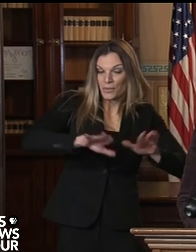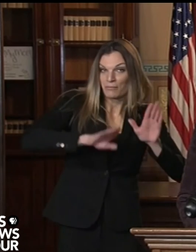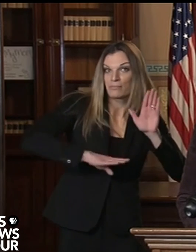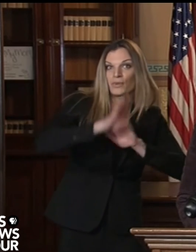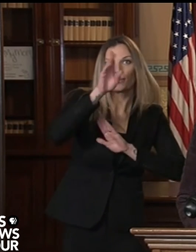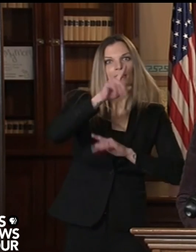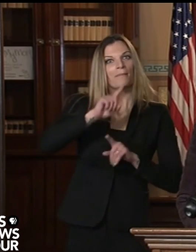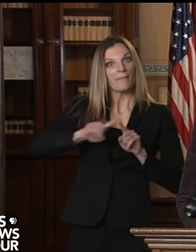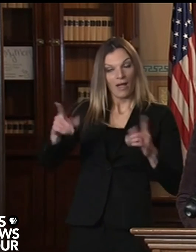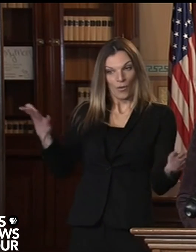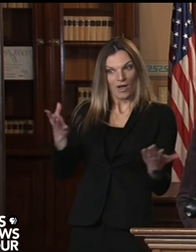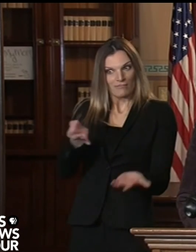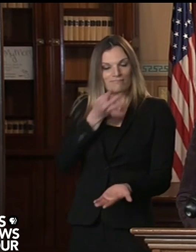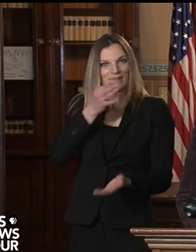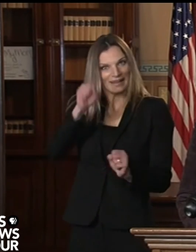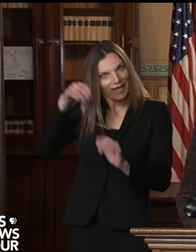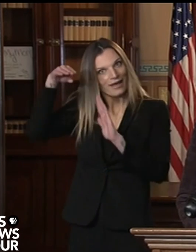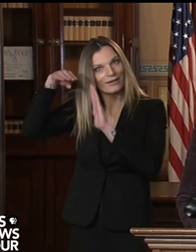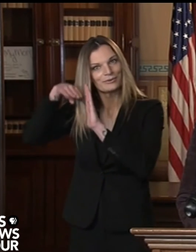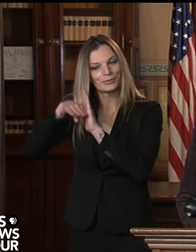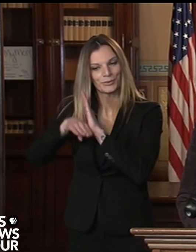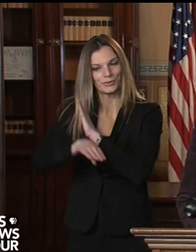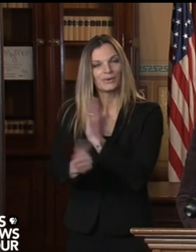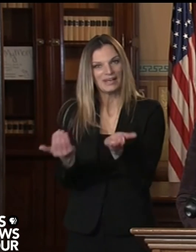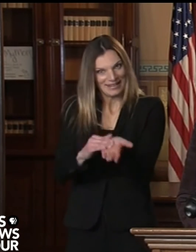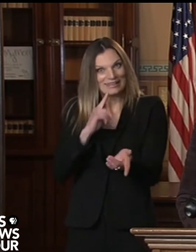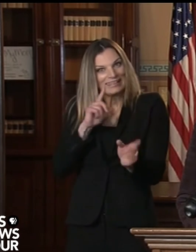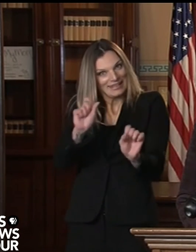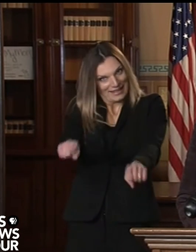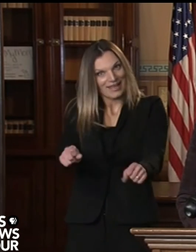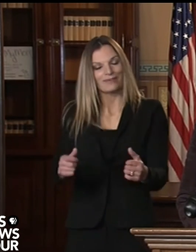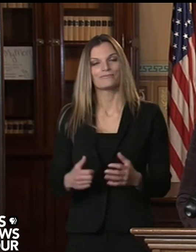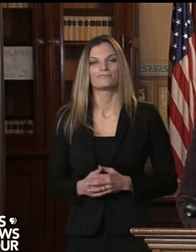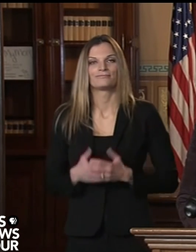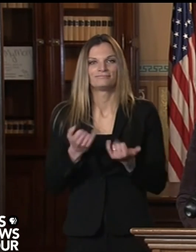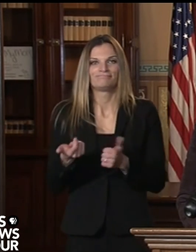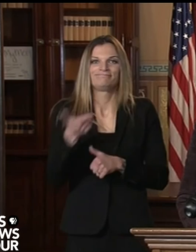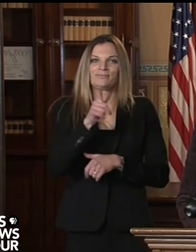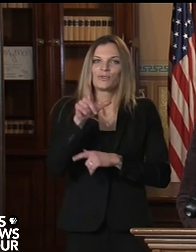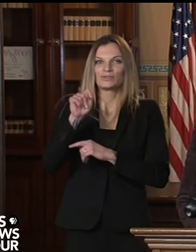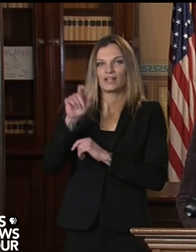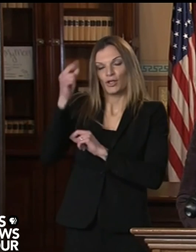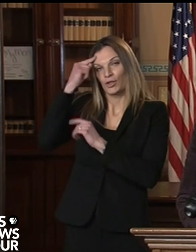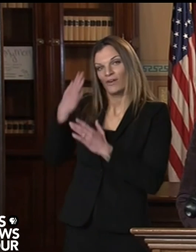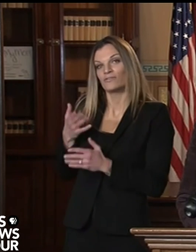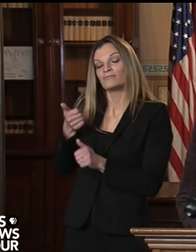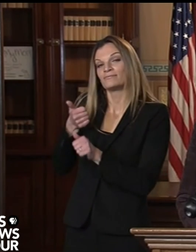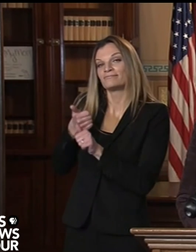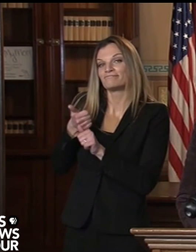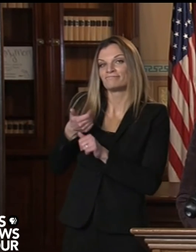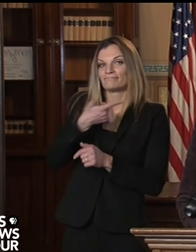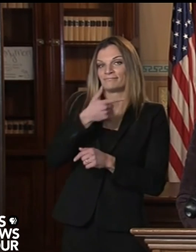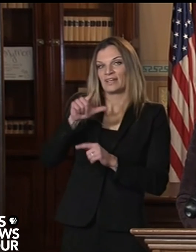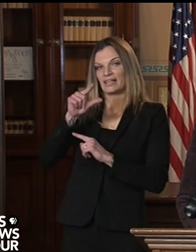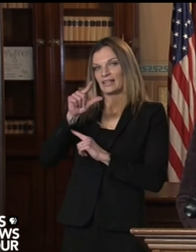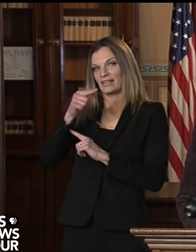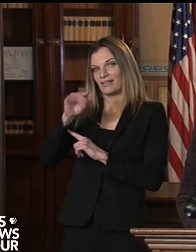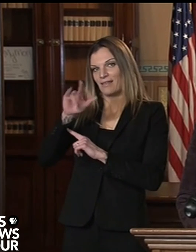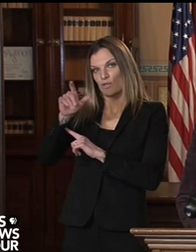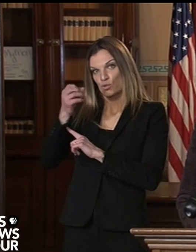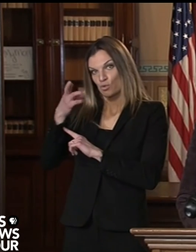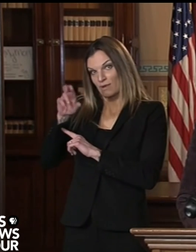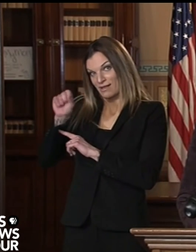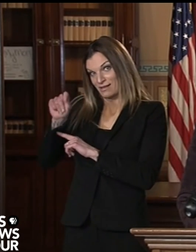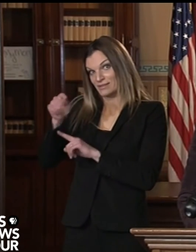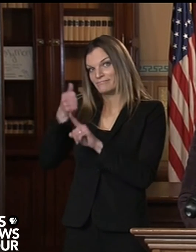can do it again. With that, I want to hand this over to our Lieutenant Governor Garland Gilchrist to talk a little bit more about the